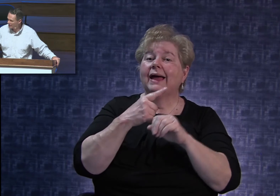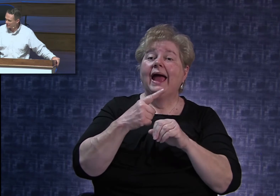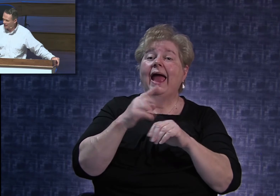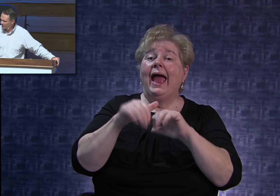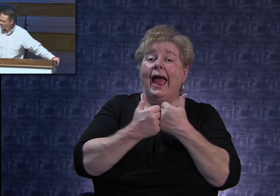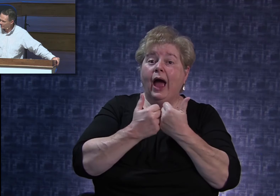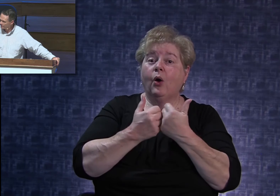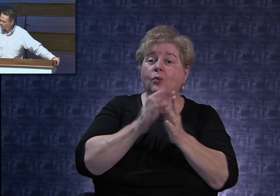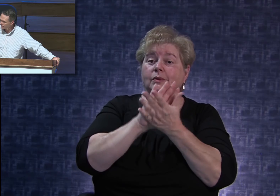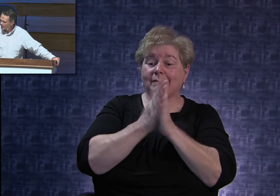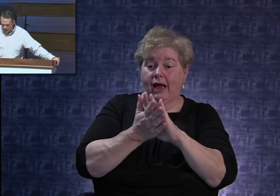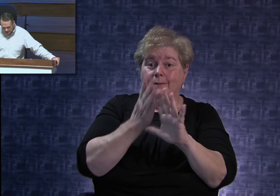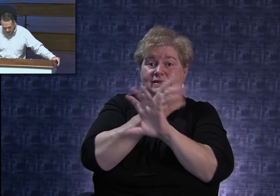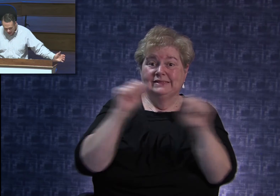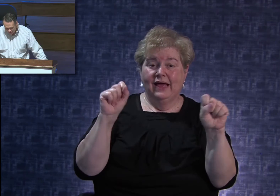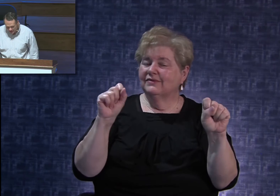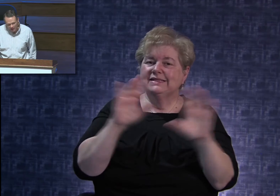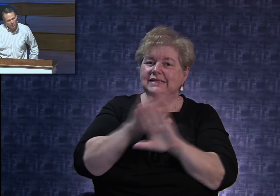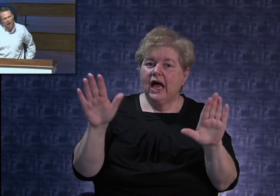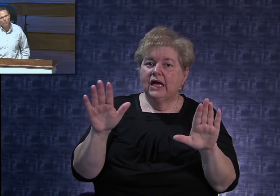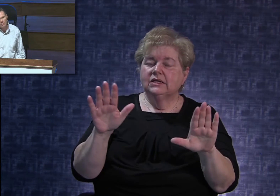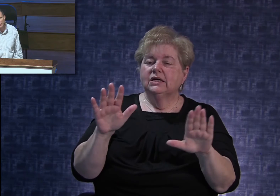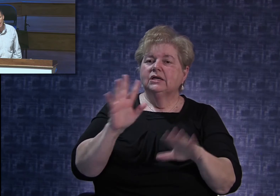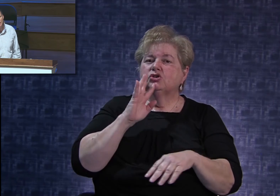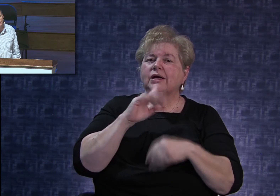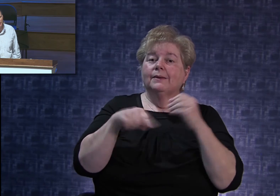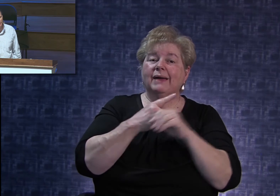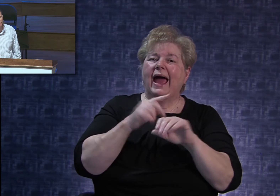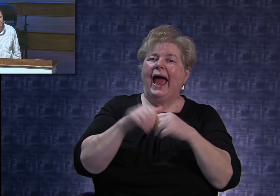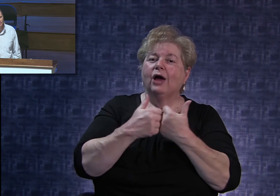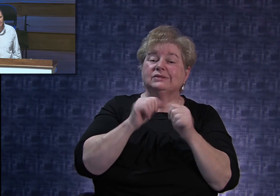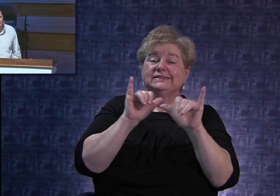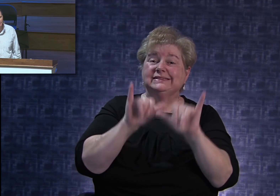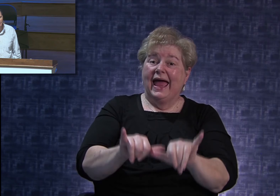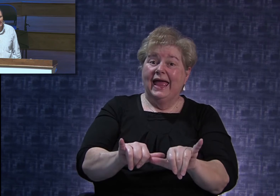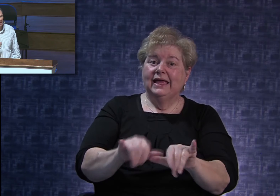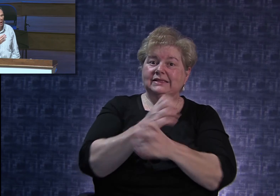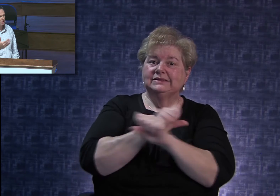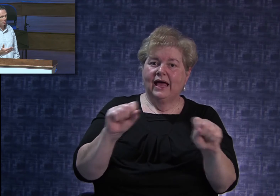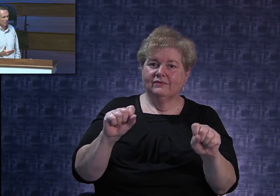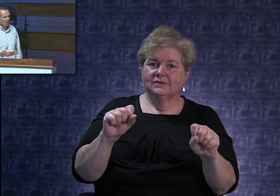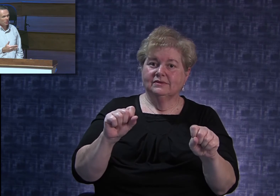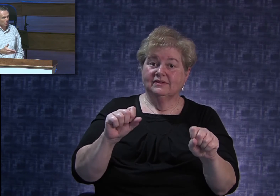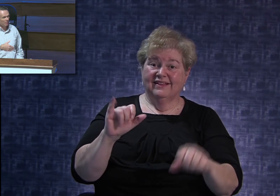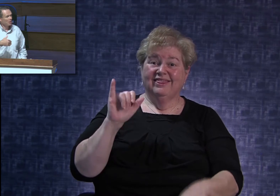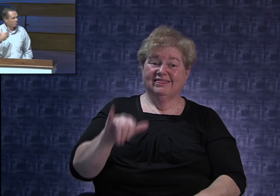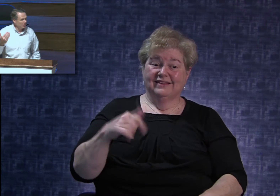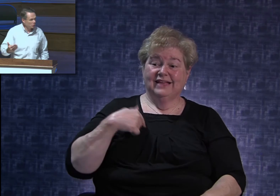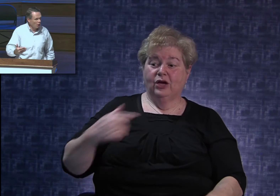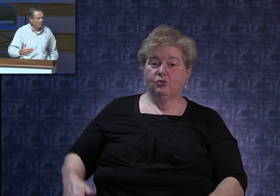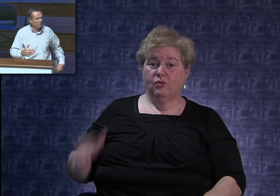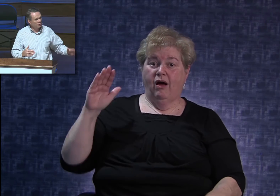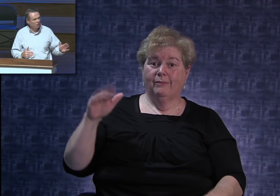people get saved. It's not even dealing with how people stay saved. That's how I grew up. I grew up